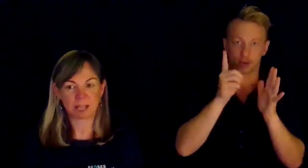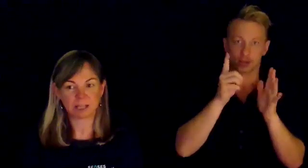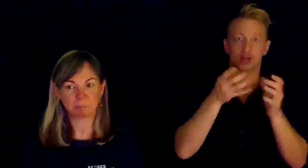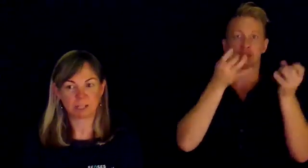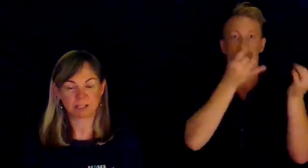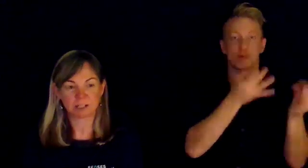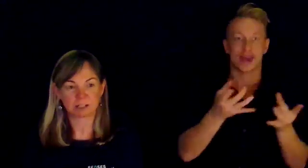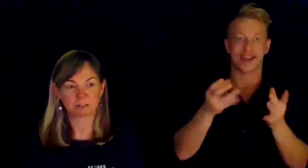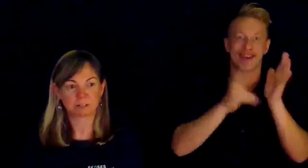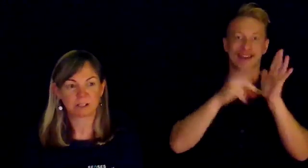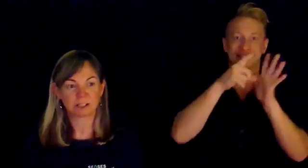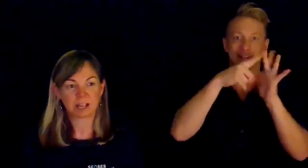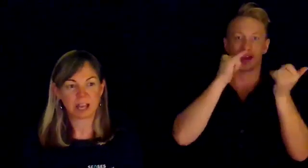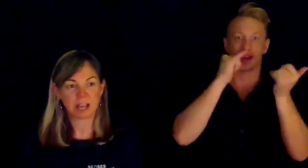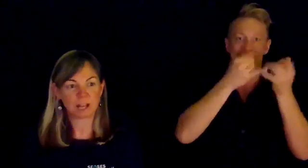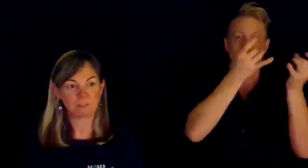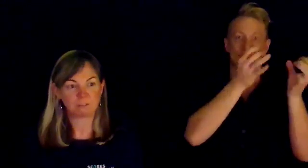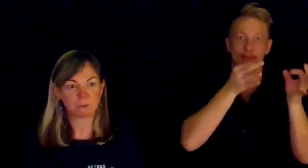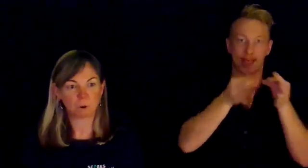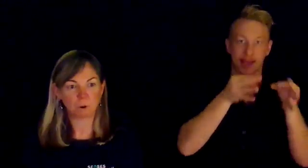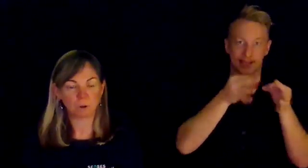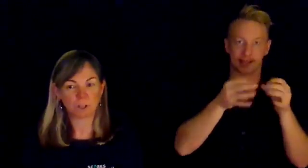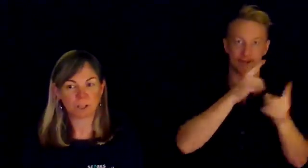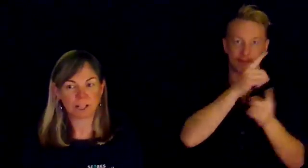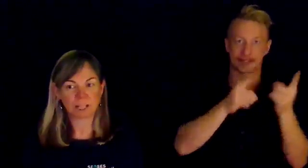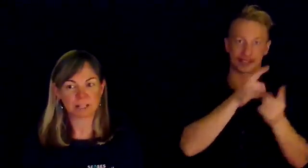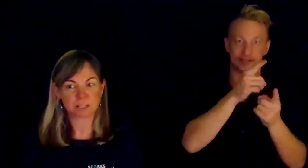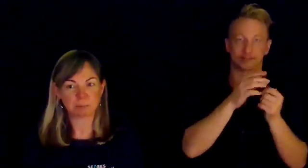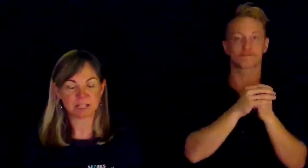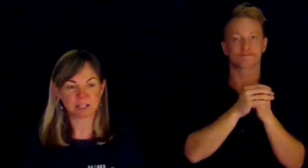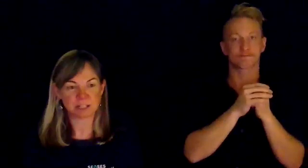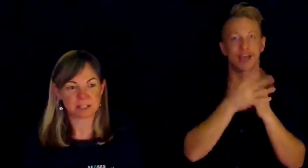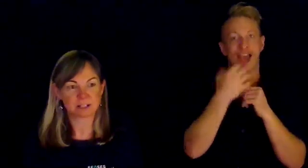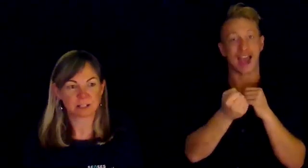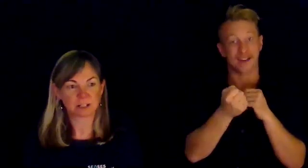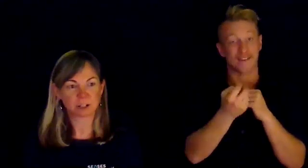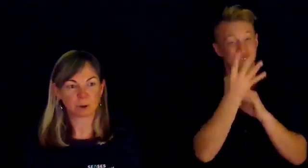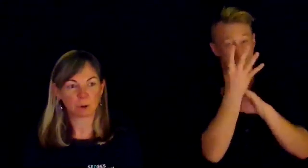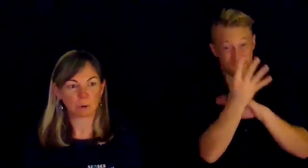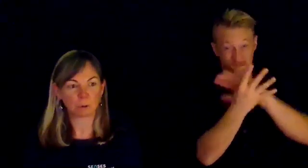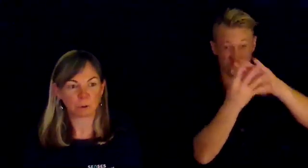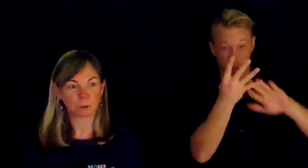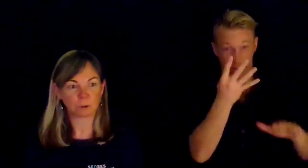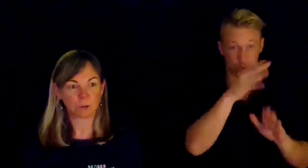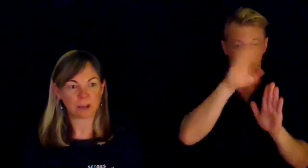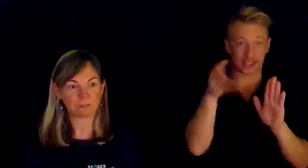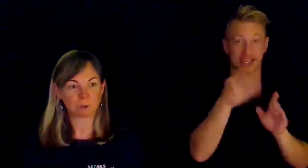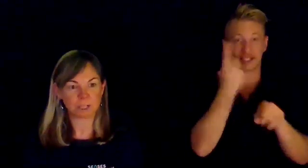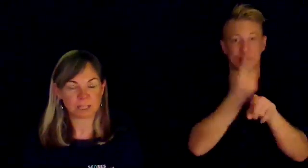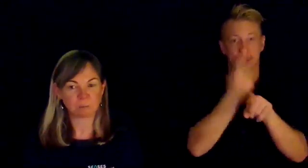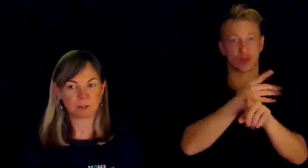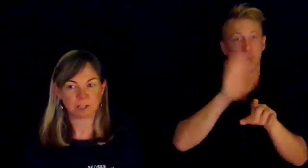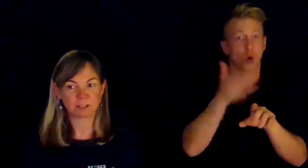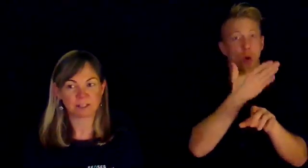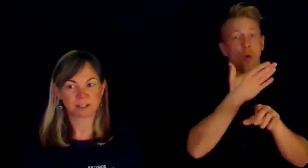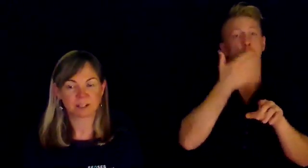NDIS planning meeting. And we have 4 guest speakers, all who have